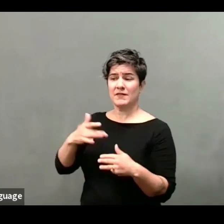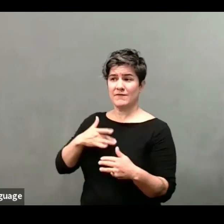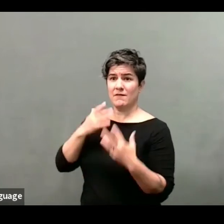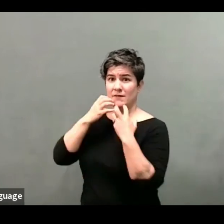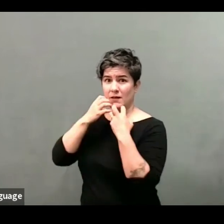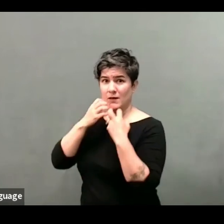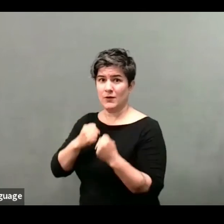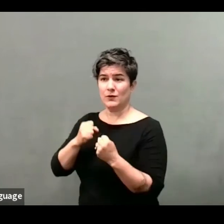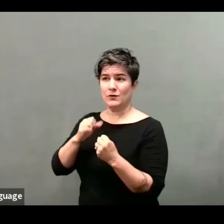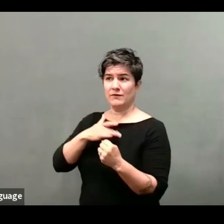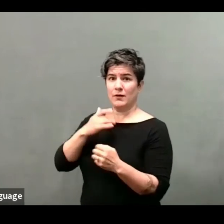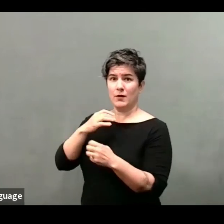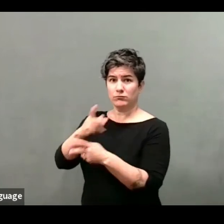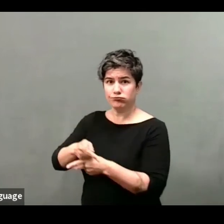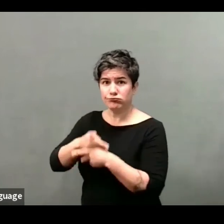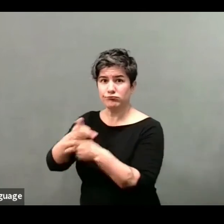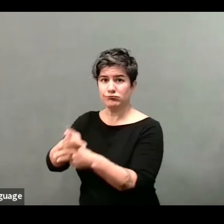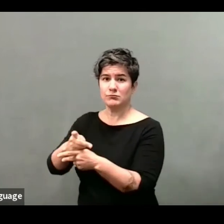cared for.